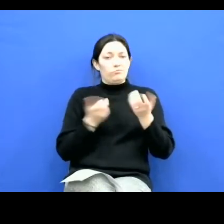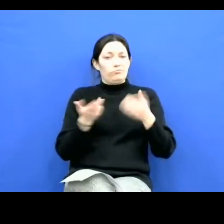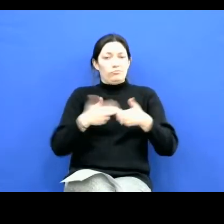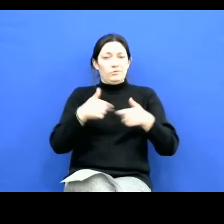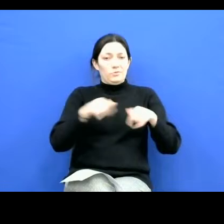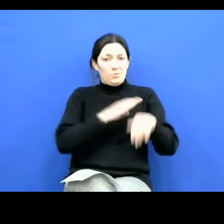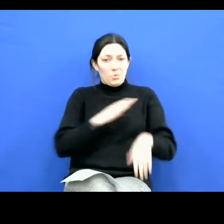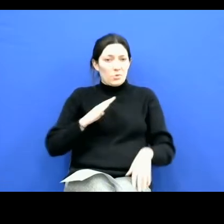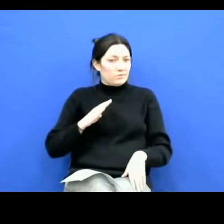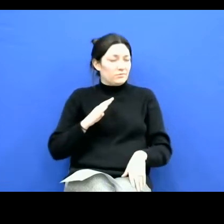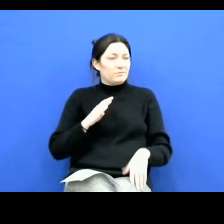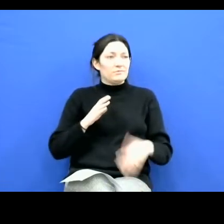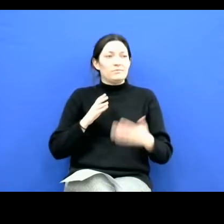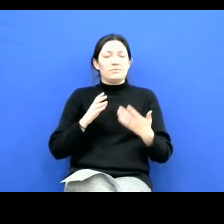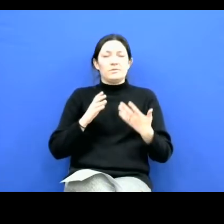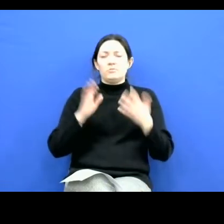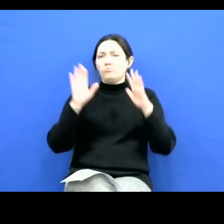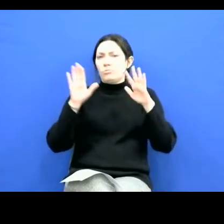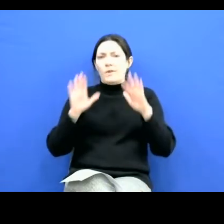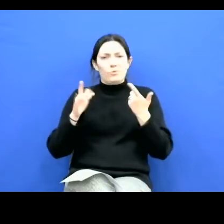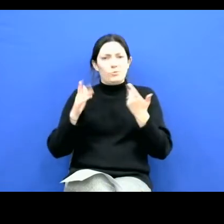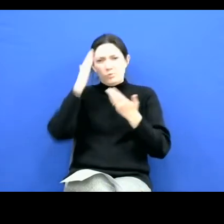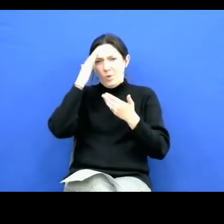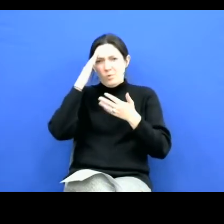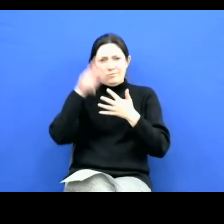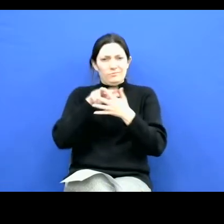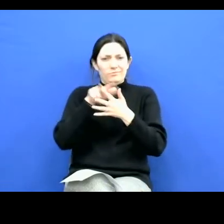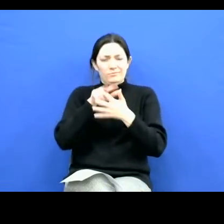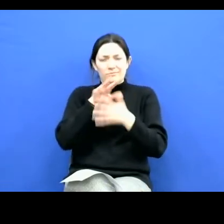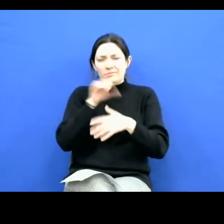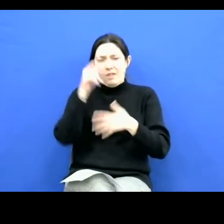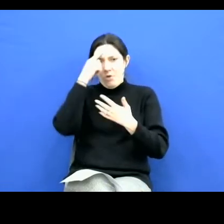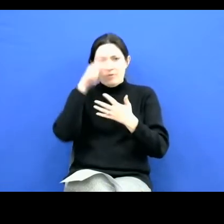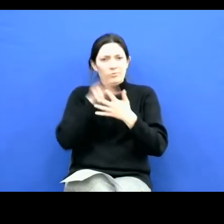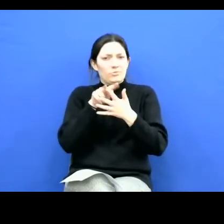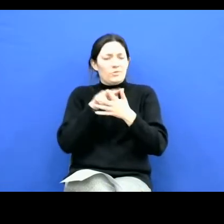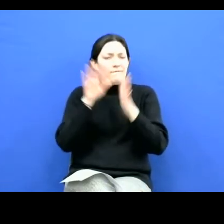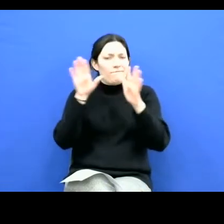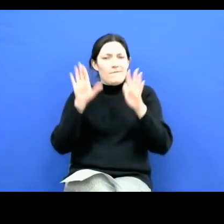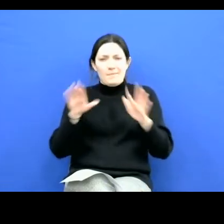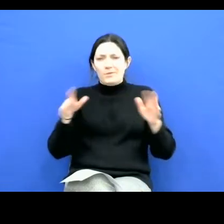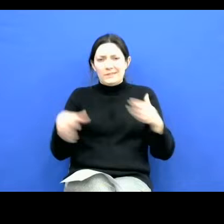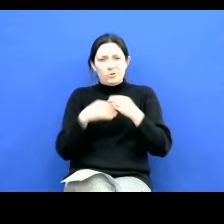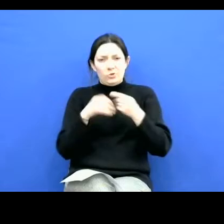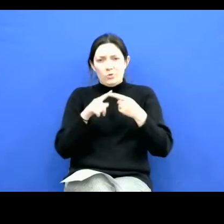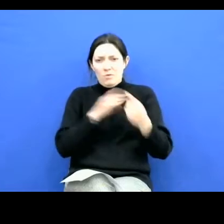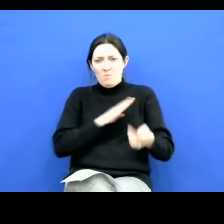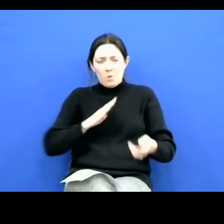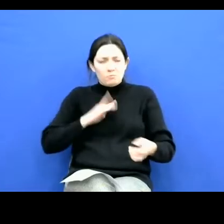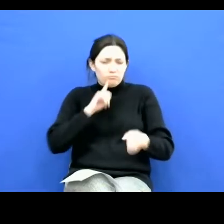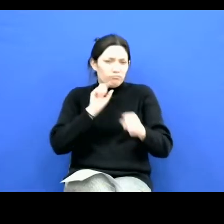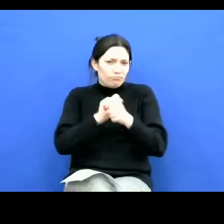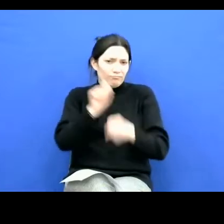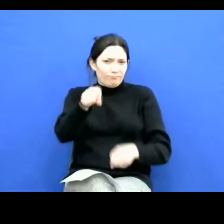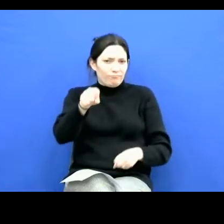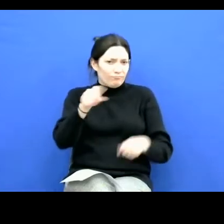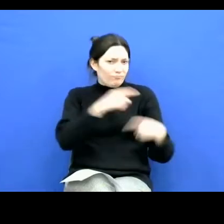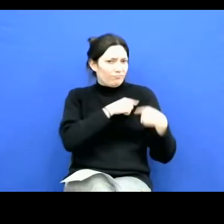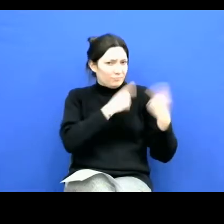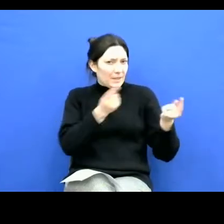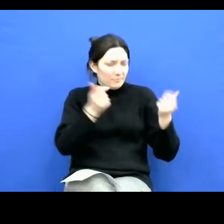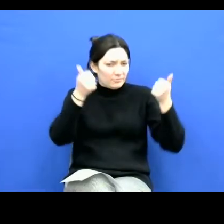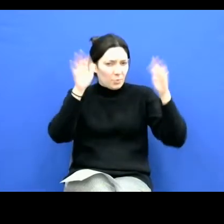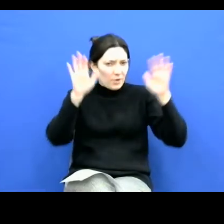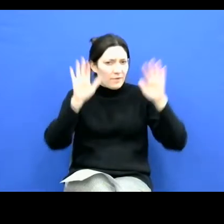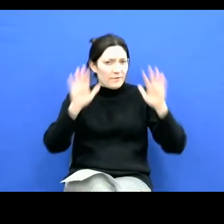Joe, I got to know you just before, and I just thought you'd be such a fabulous addition to the board, and you have been. The town,